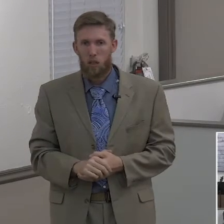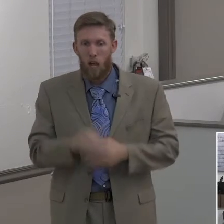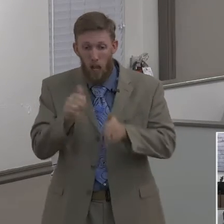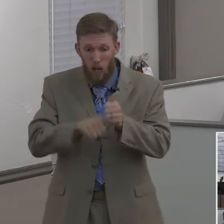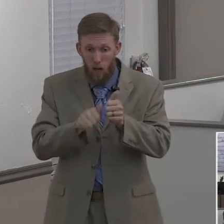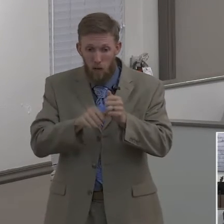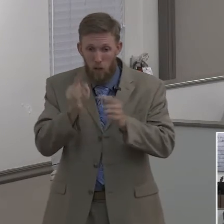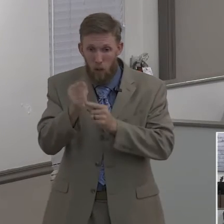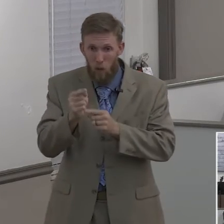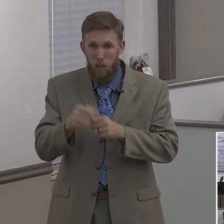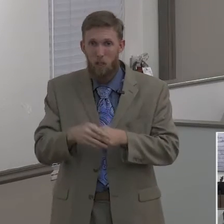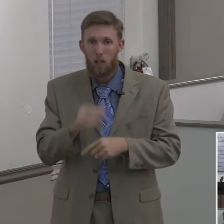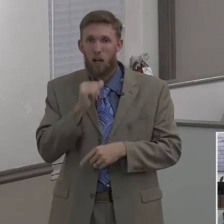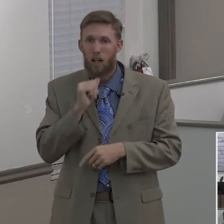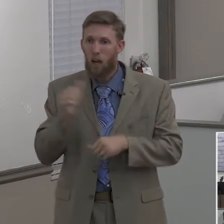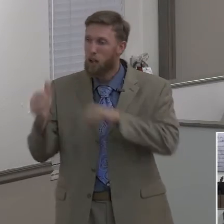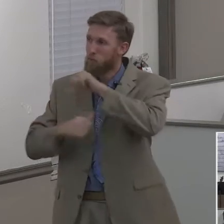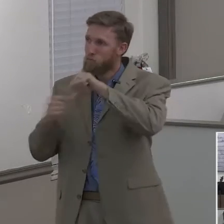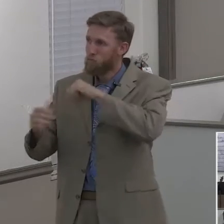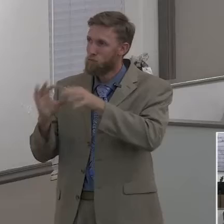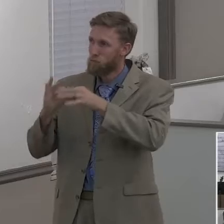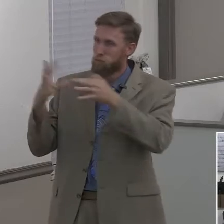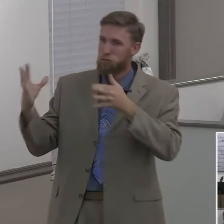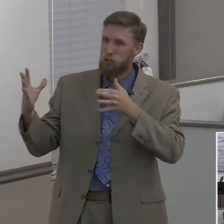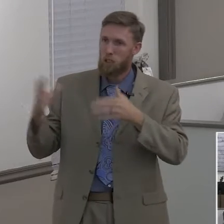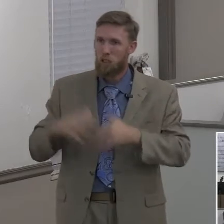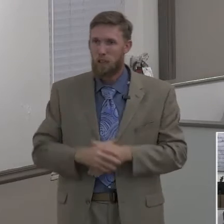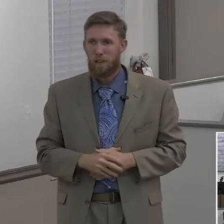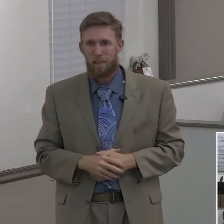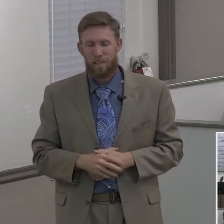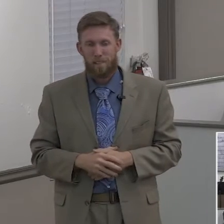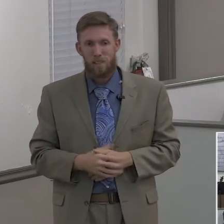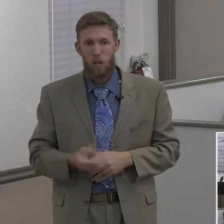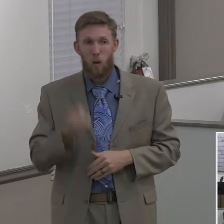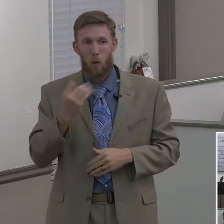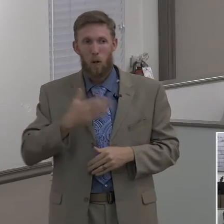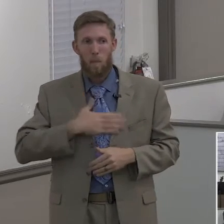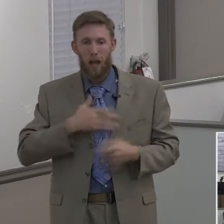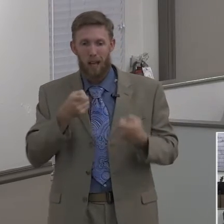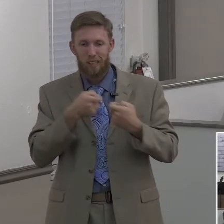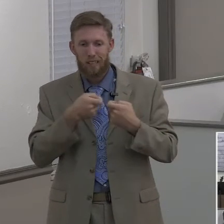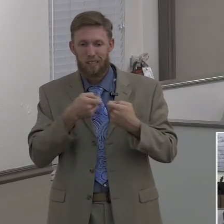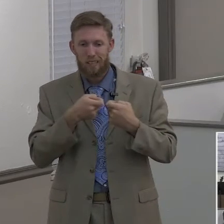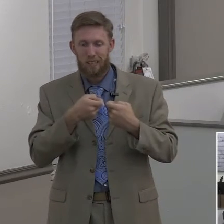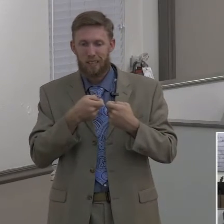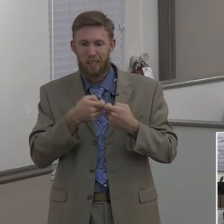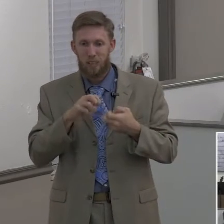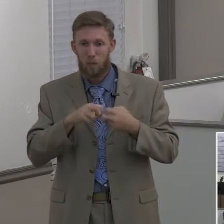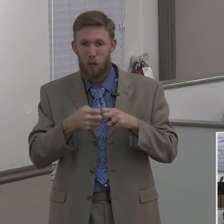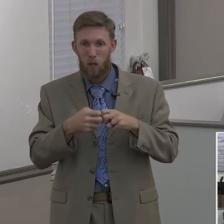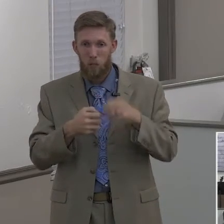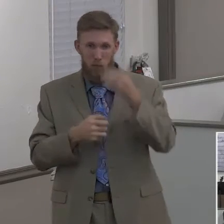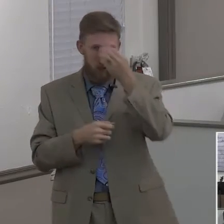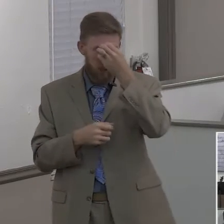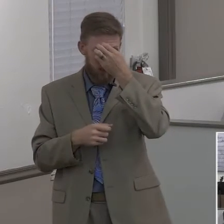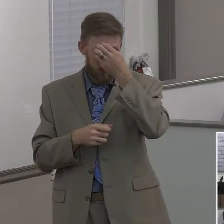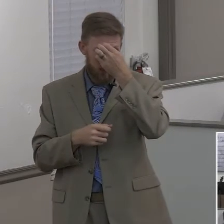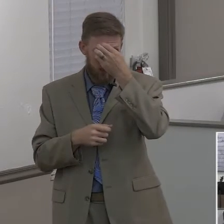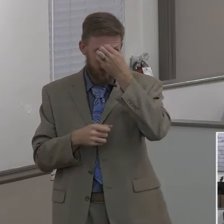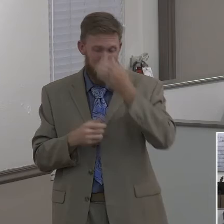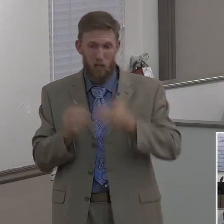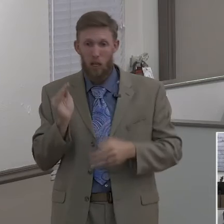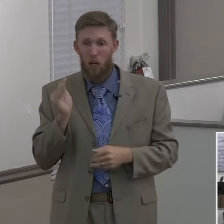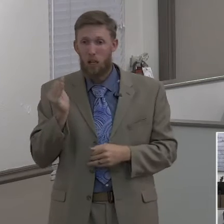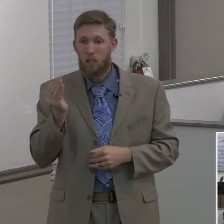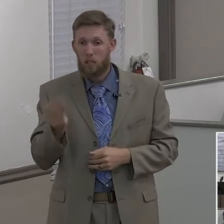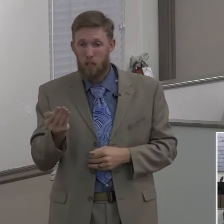with God. And when one of my issues, electronic issues, seemed like it was going to be very